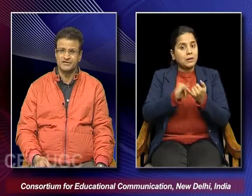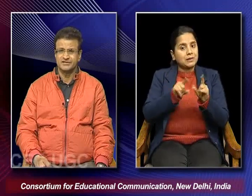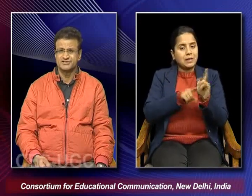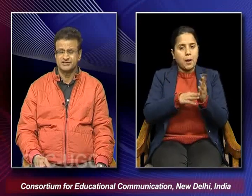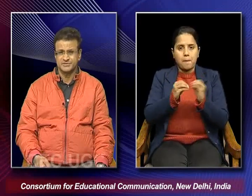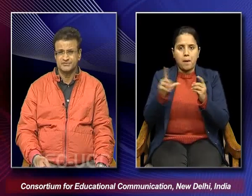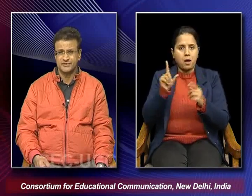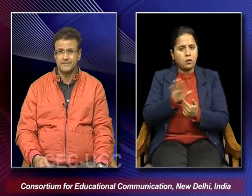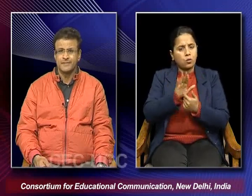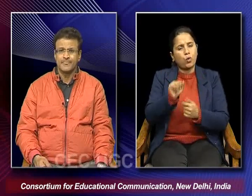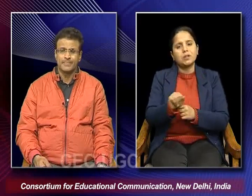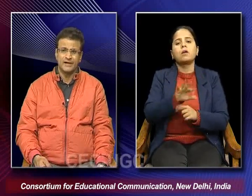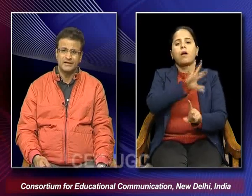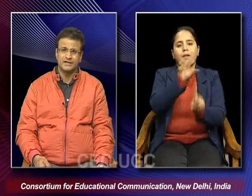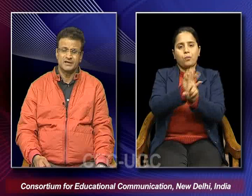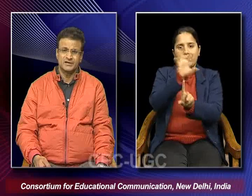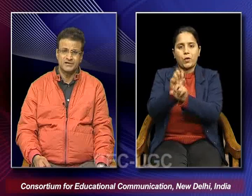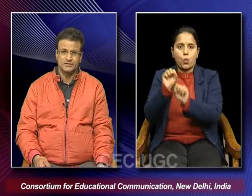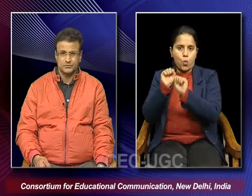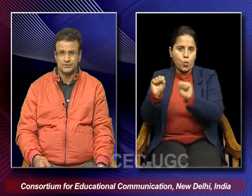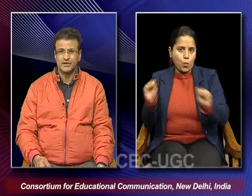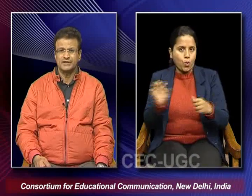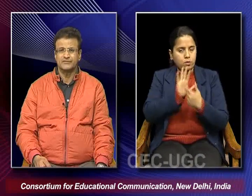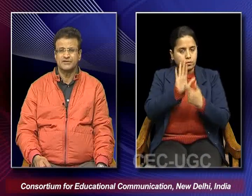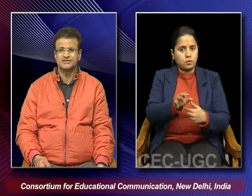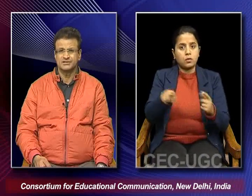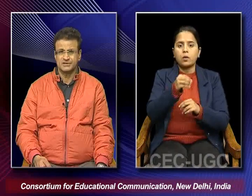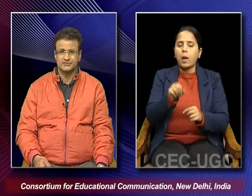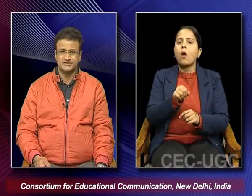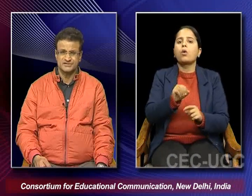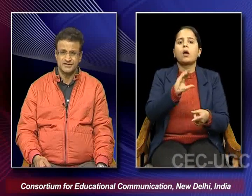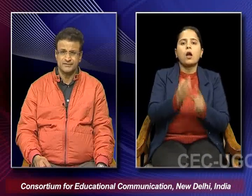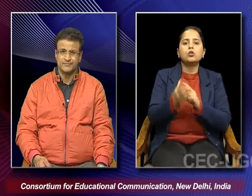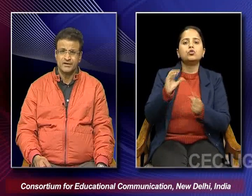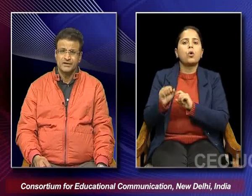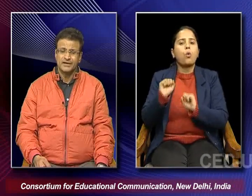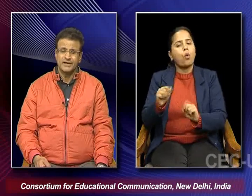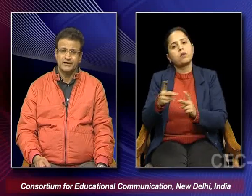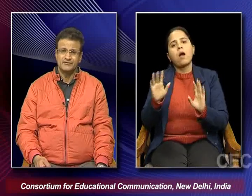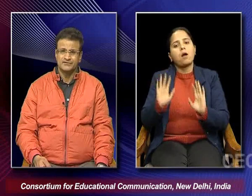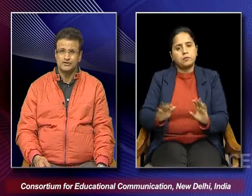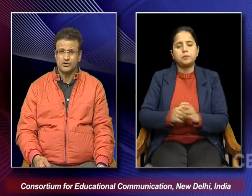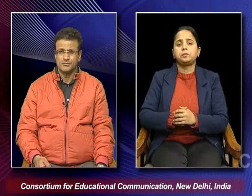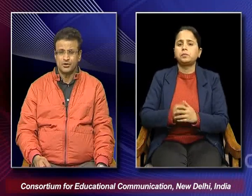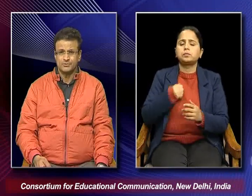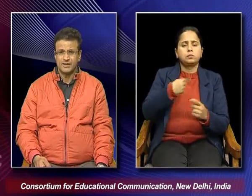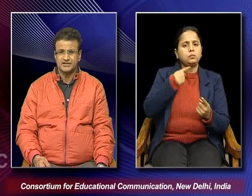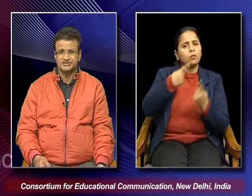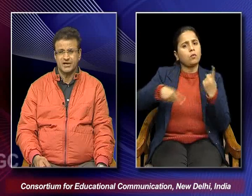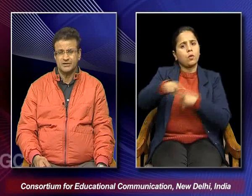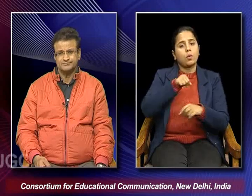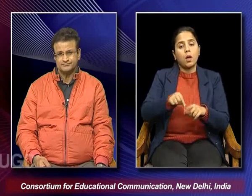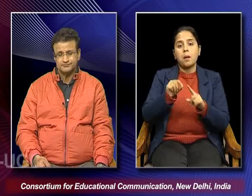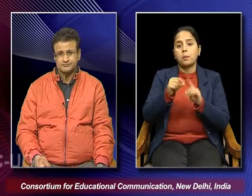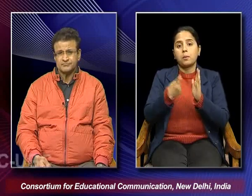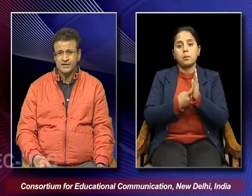definitely culture specific, that they are related to a kind of culture which is there. And when we talk about Prakash